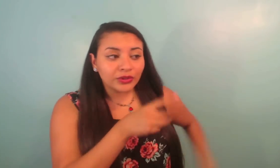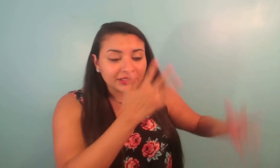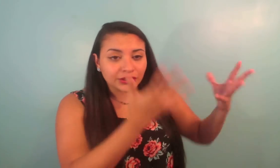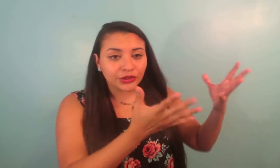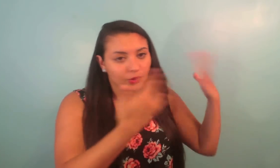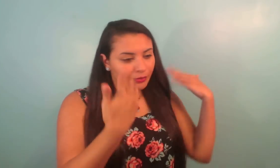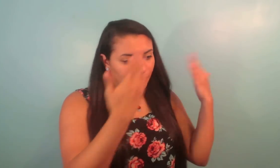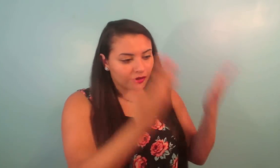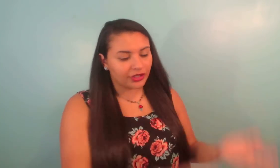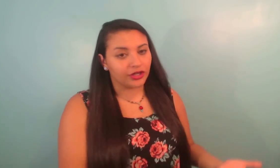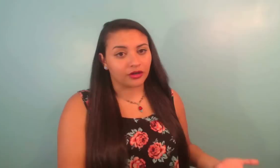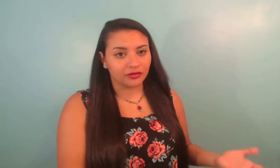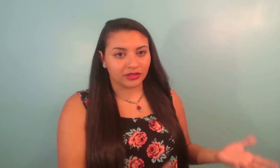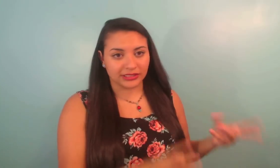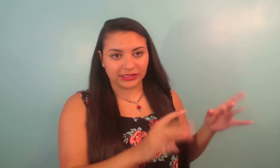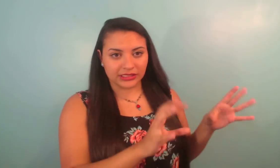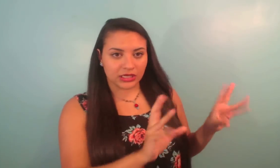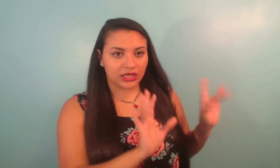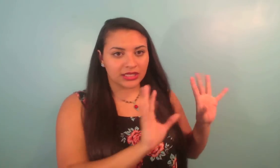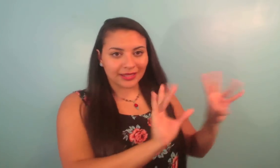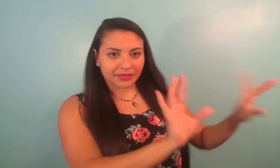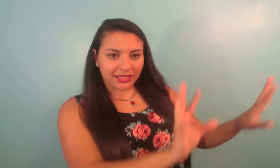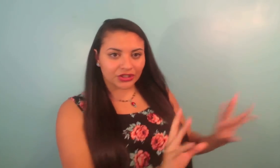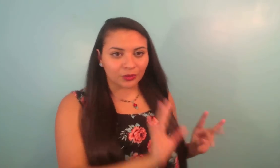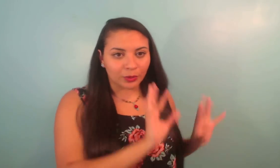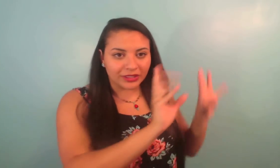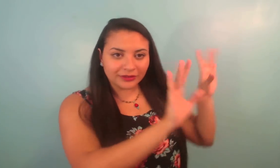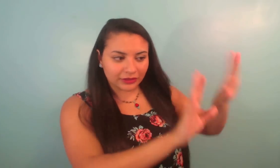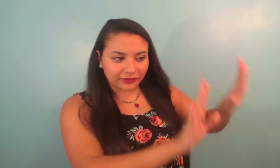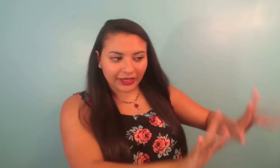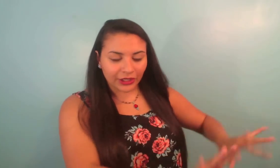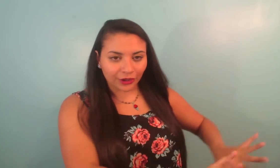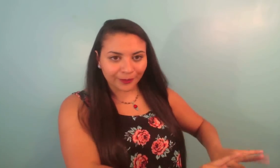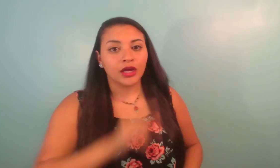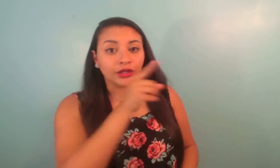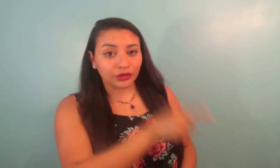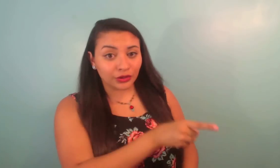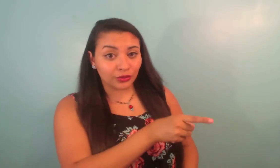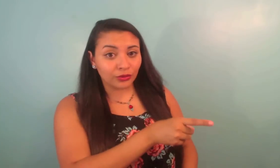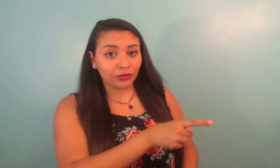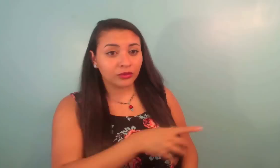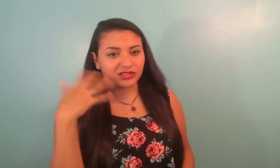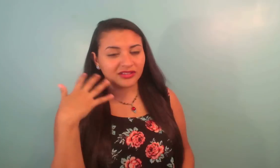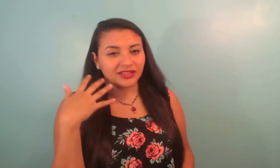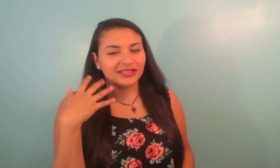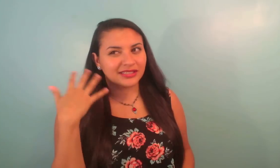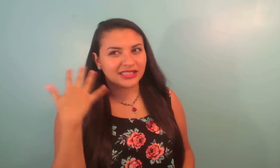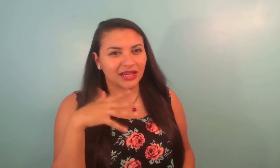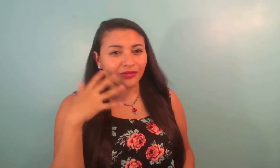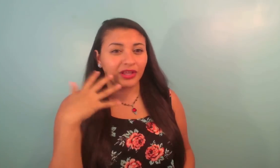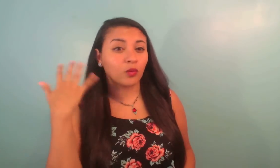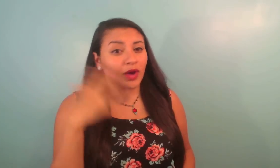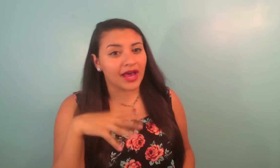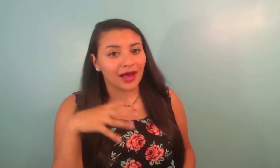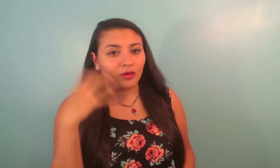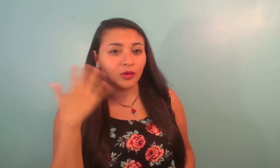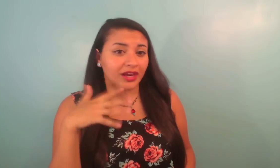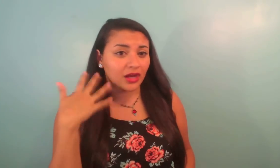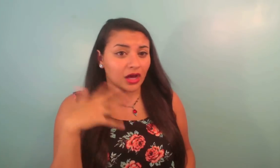is you. I put her here. This is the temptation woman right here. You. This is the sign for like, wow, oh my god.